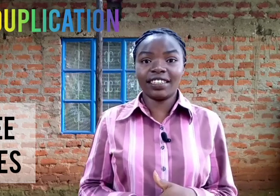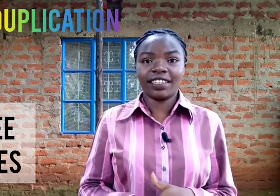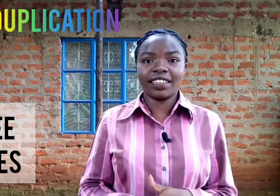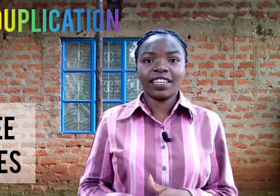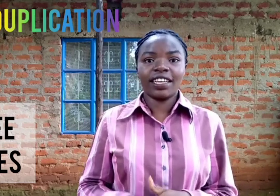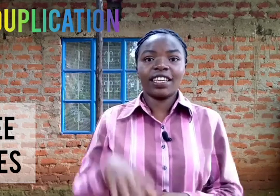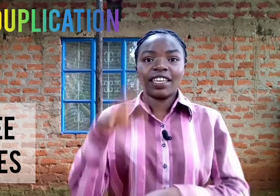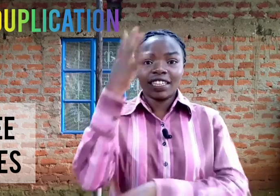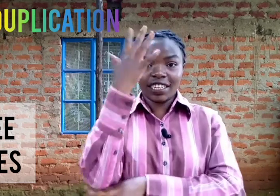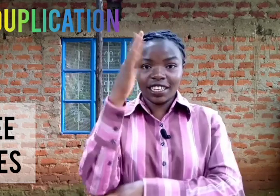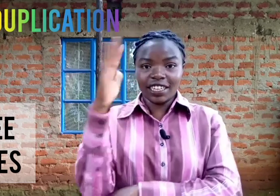trees